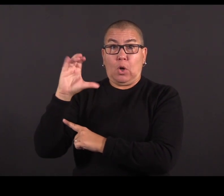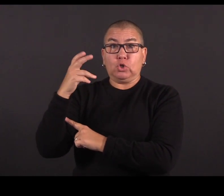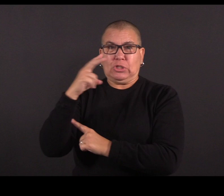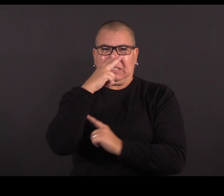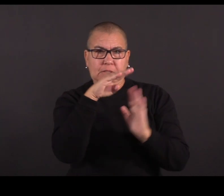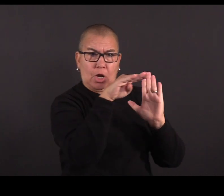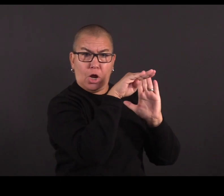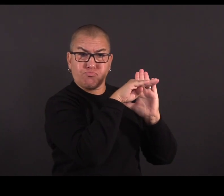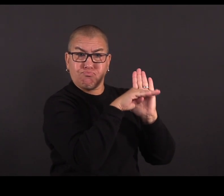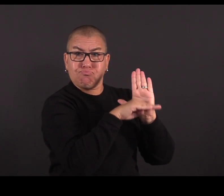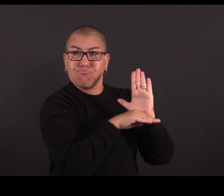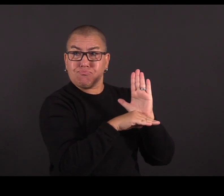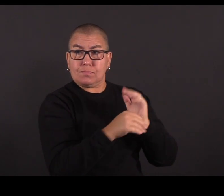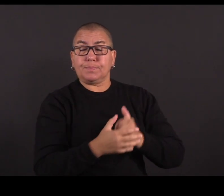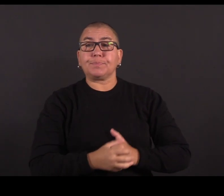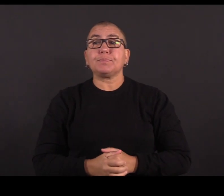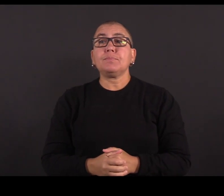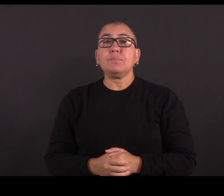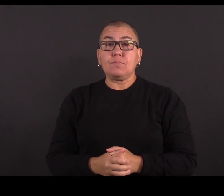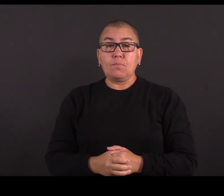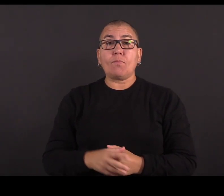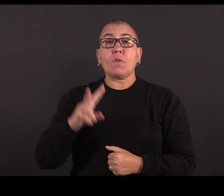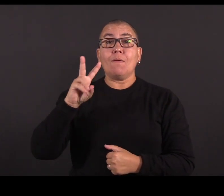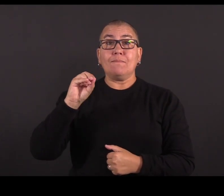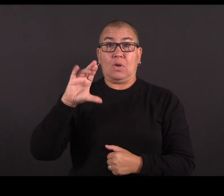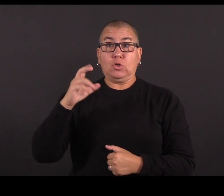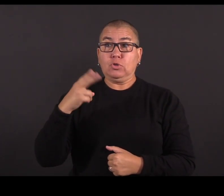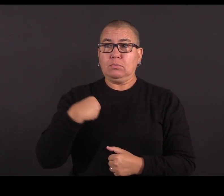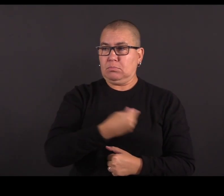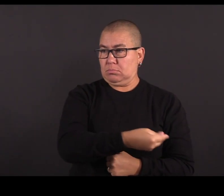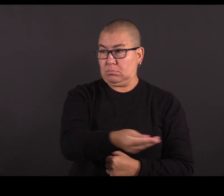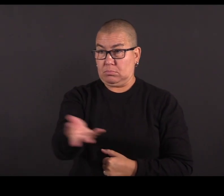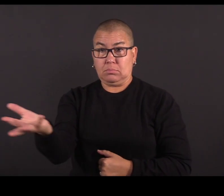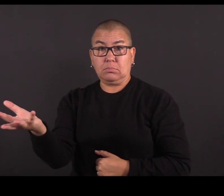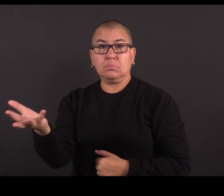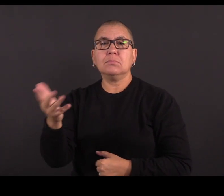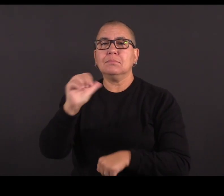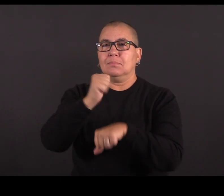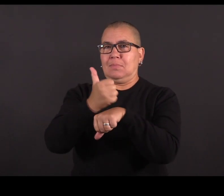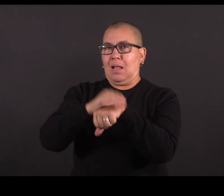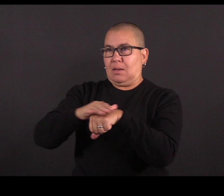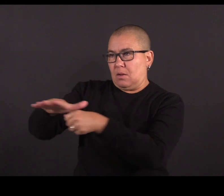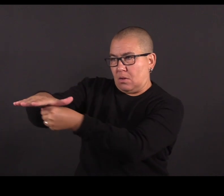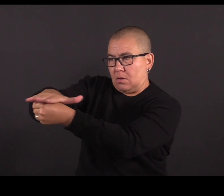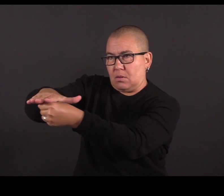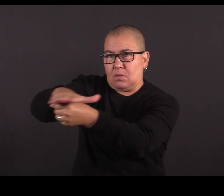Distribution of vouchers and management of the program is done by the local public housing authority.